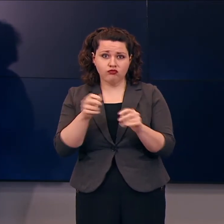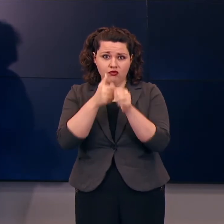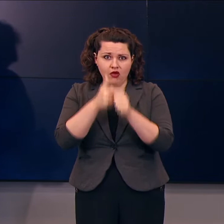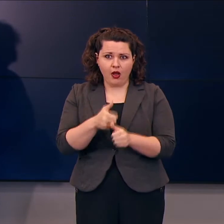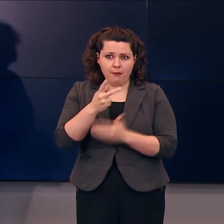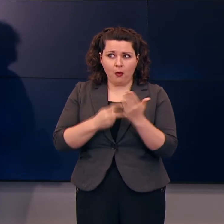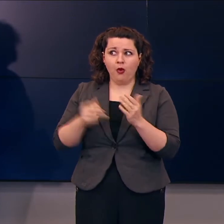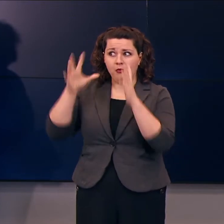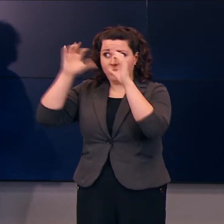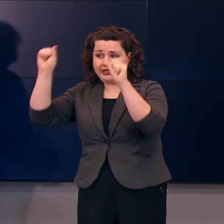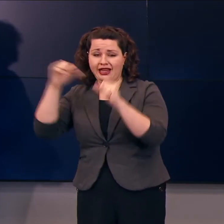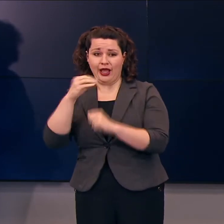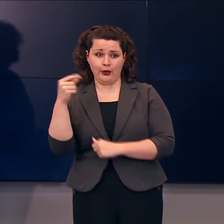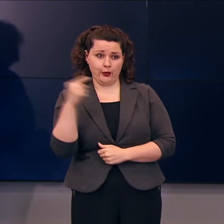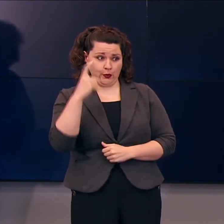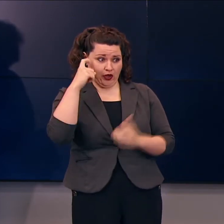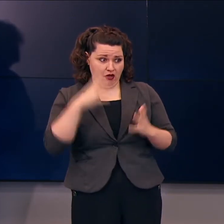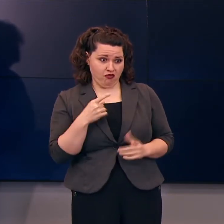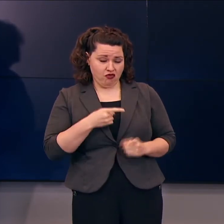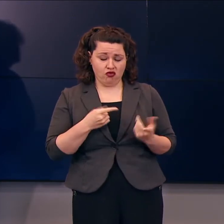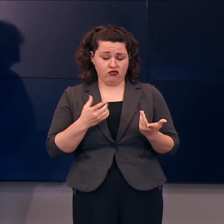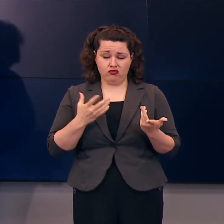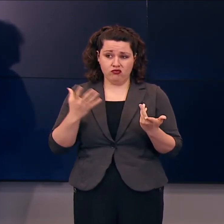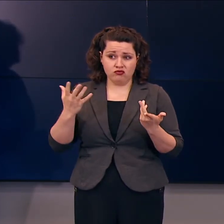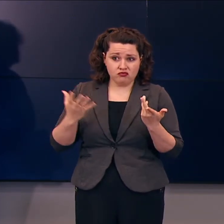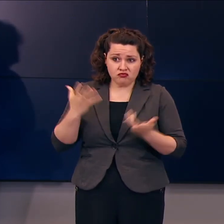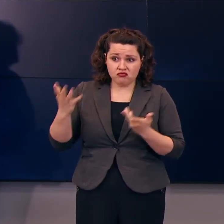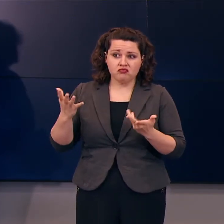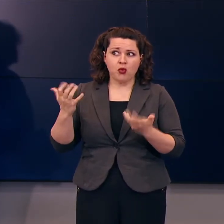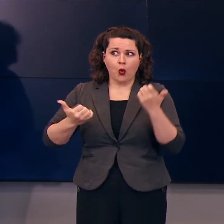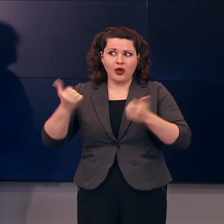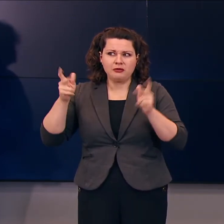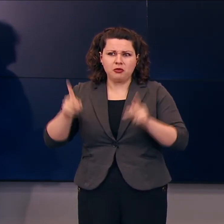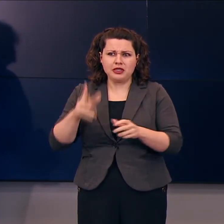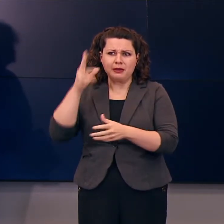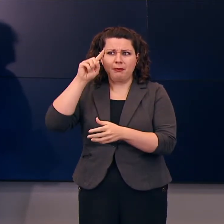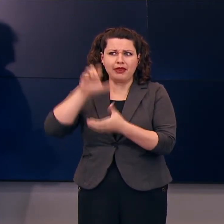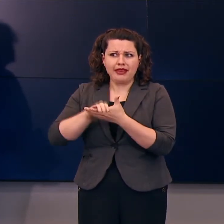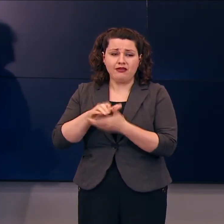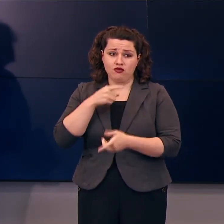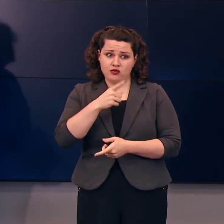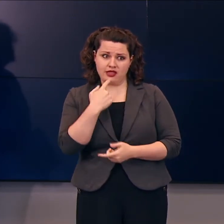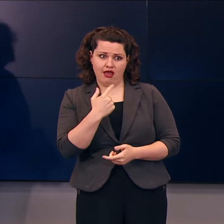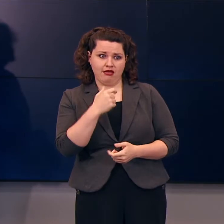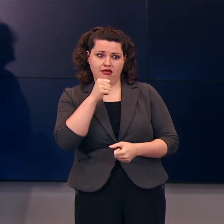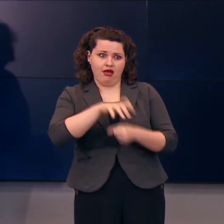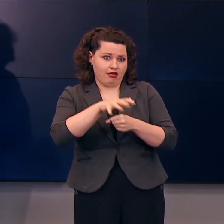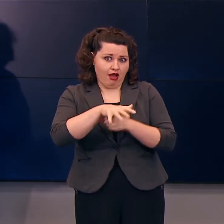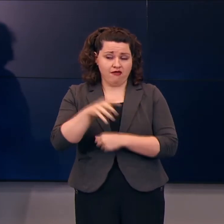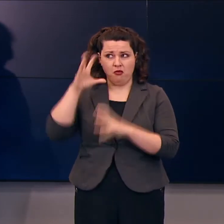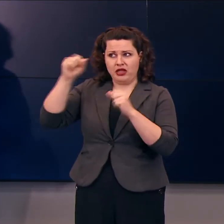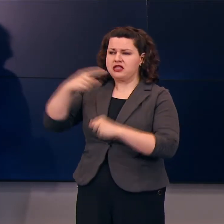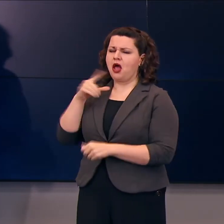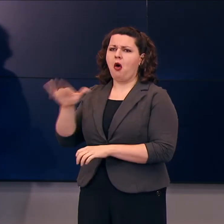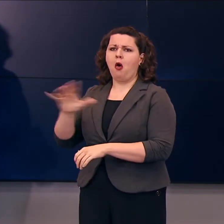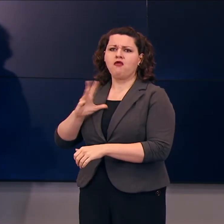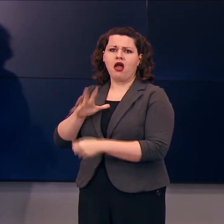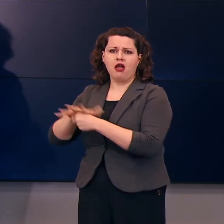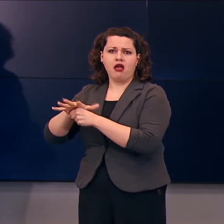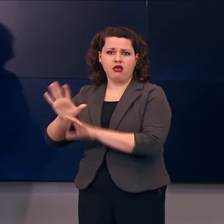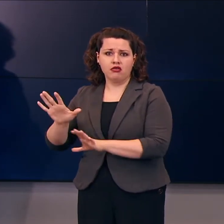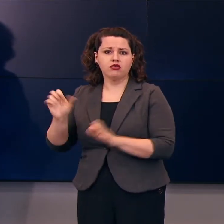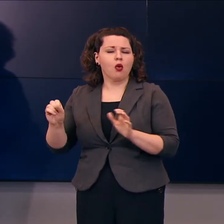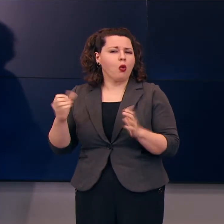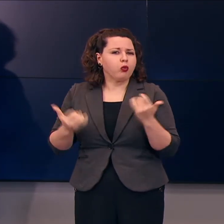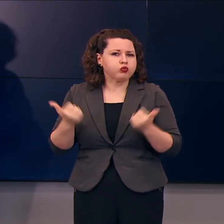of you, what is your advice on which person they're supposed to believe? And can you specifically